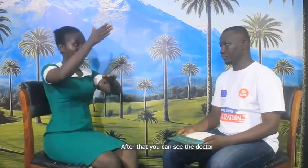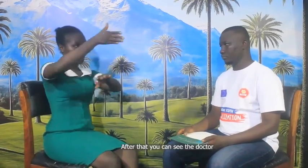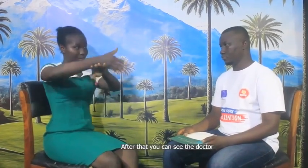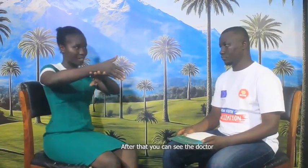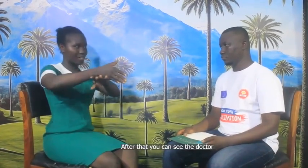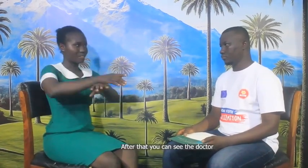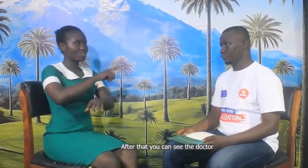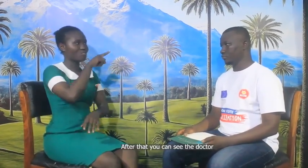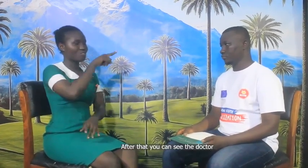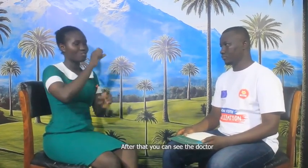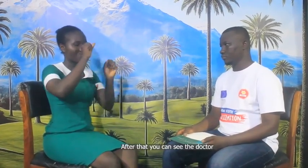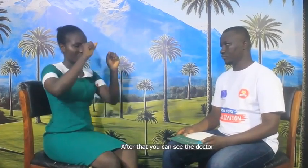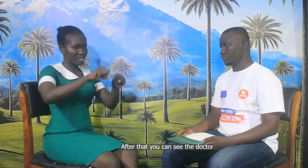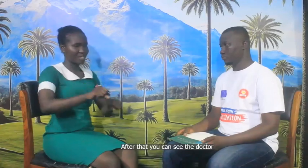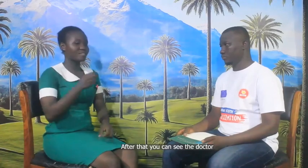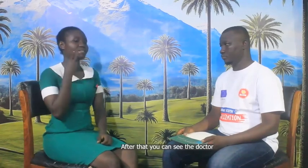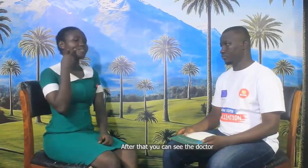After that, you can see the doctor.